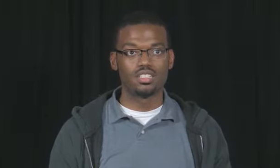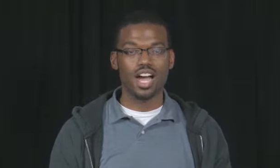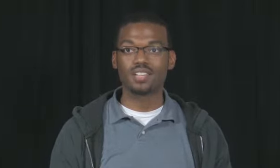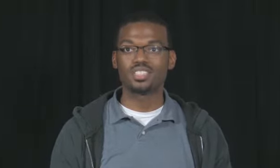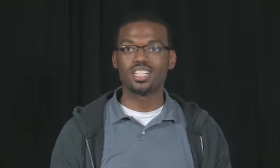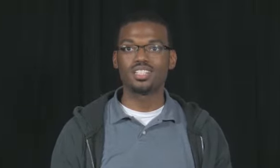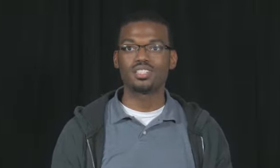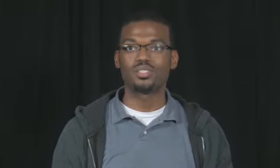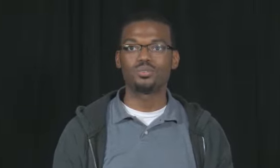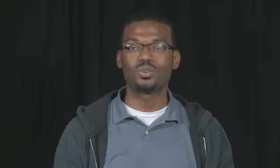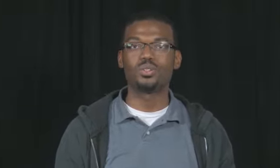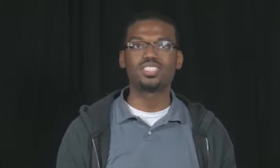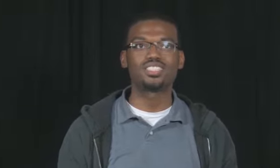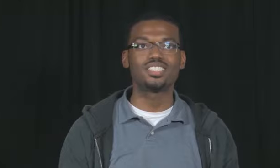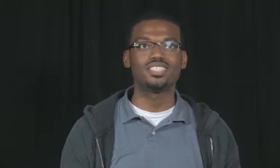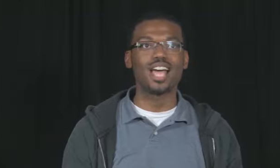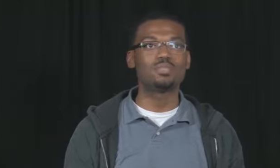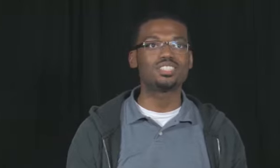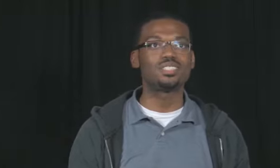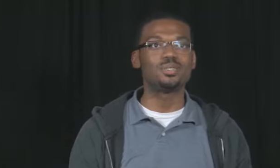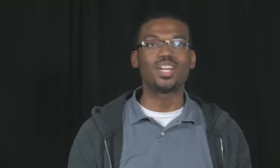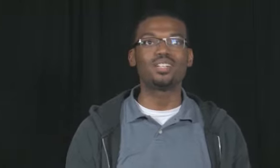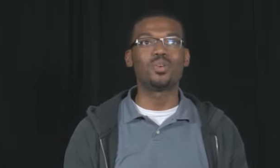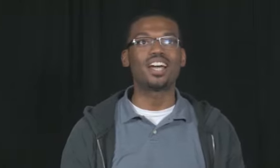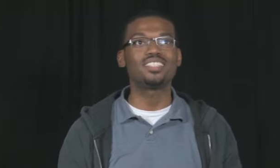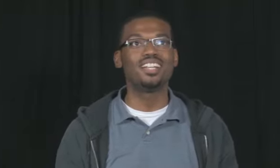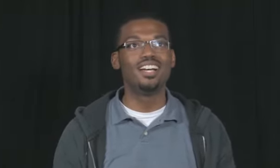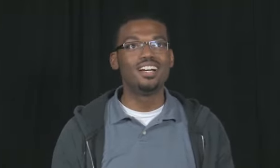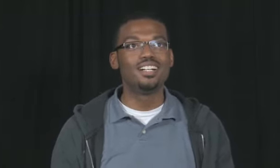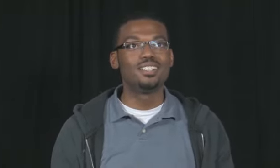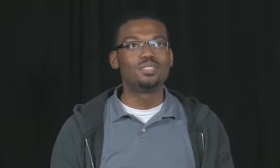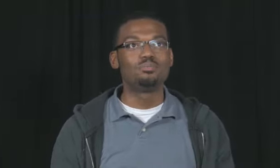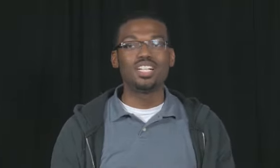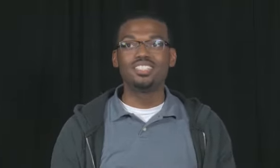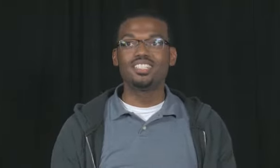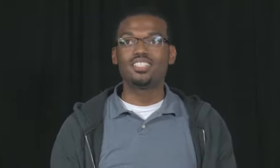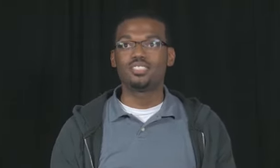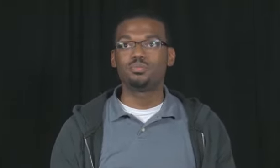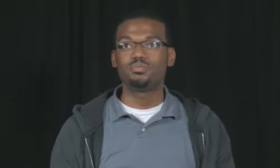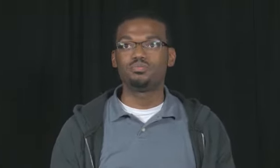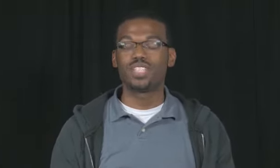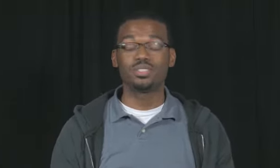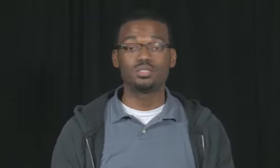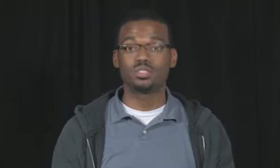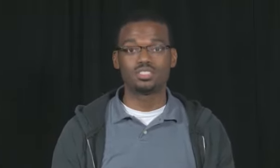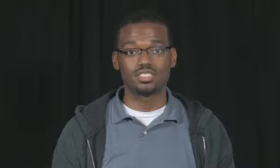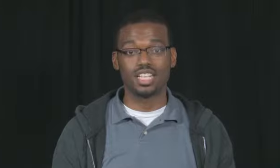I have seen roses damasked red and white, but no such roses see